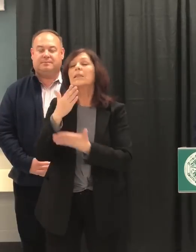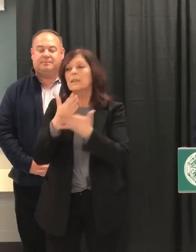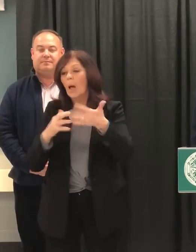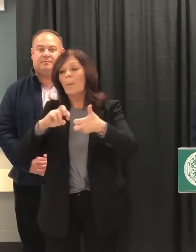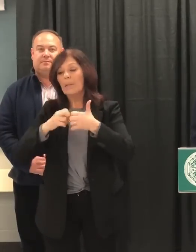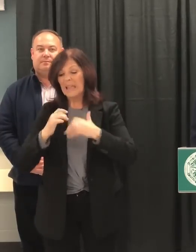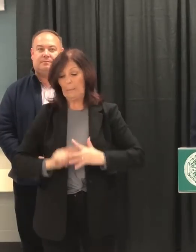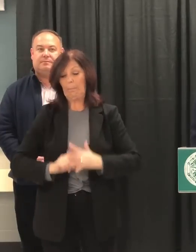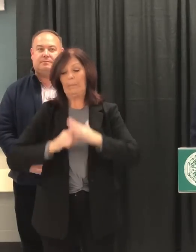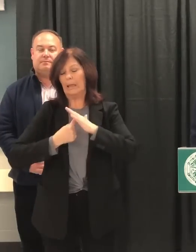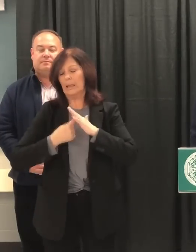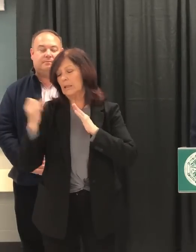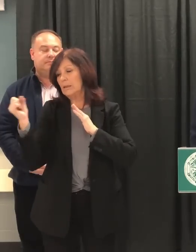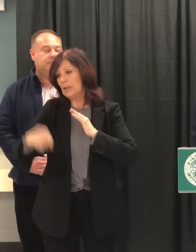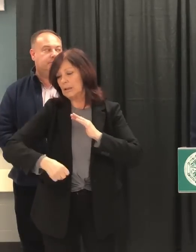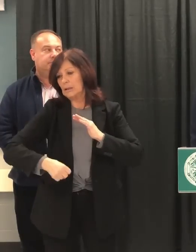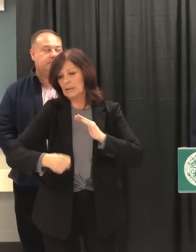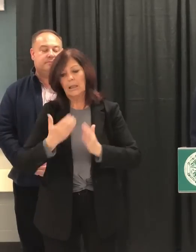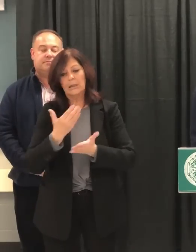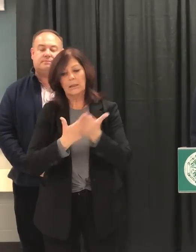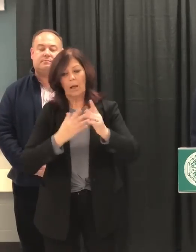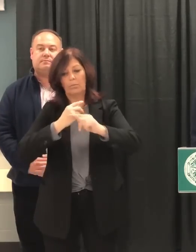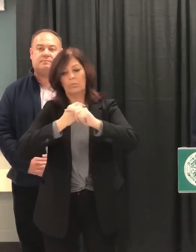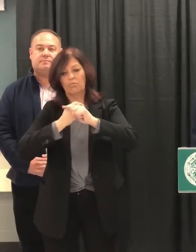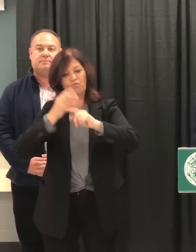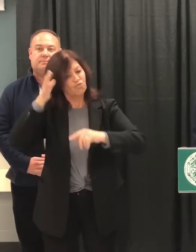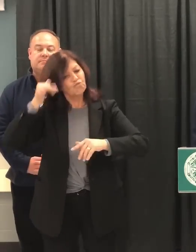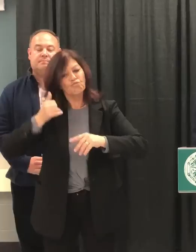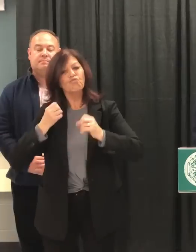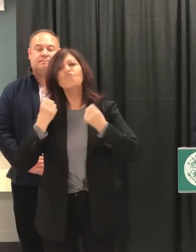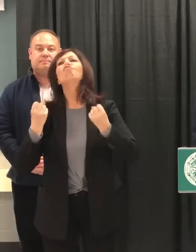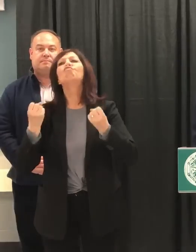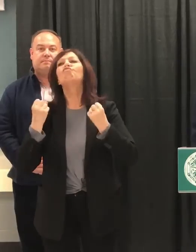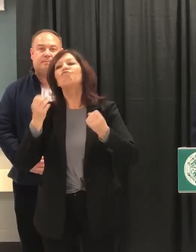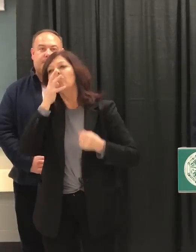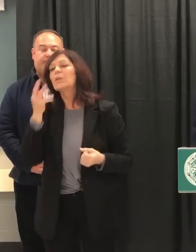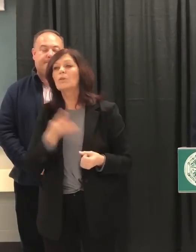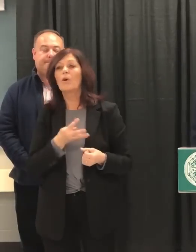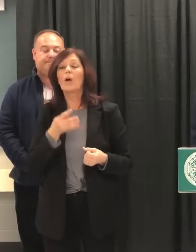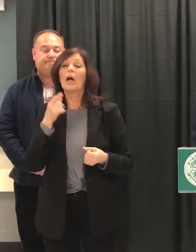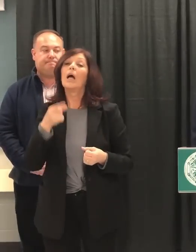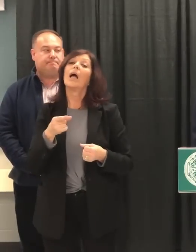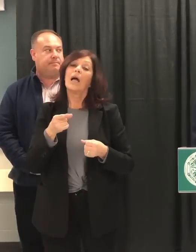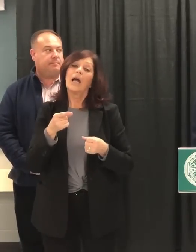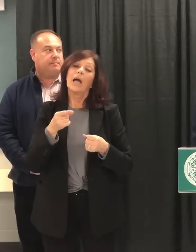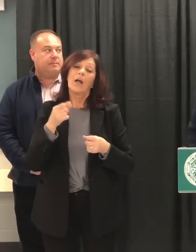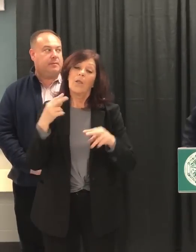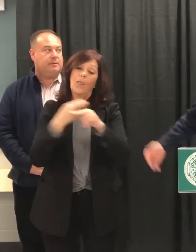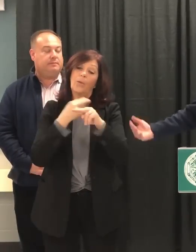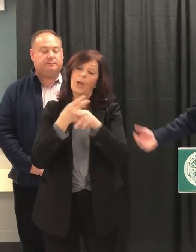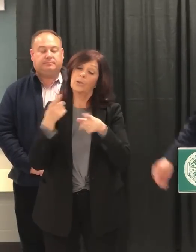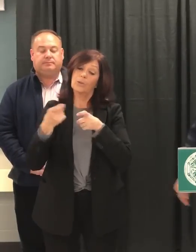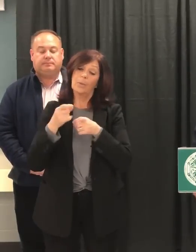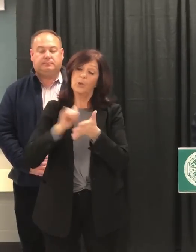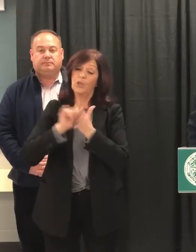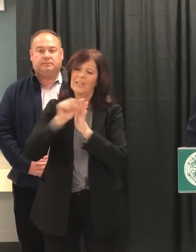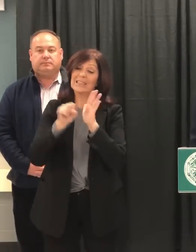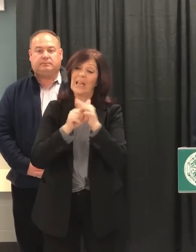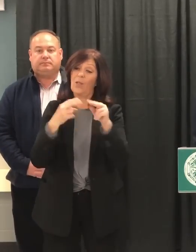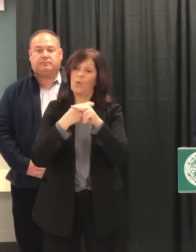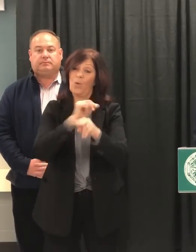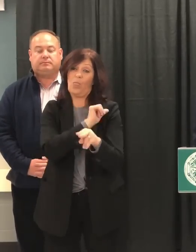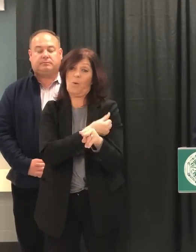early on, there's no doubt about it. Some tractor trailers were on the thruway. The thruway is controlled by the New York State Thruway Authority. None of us have any control over that.